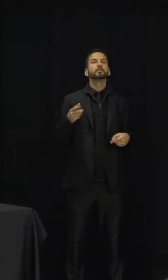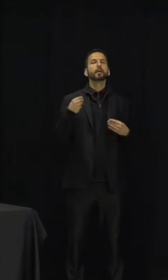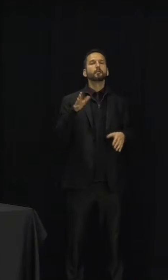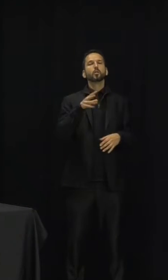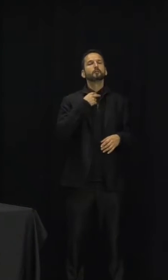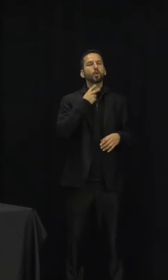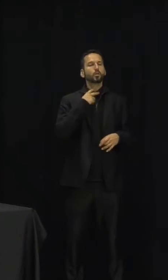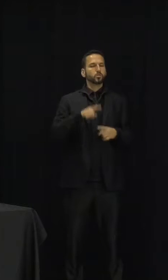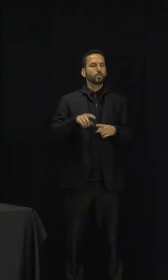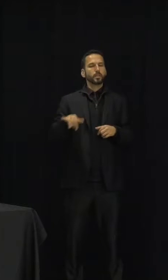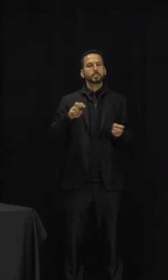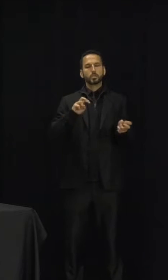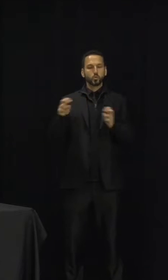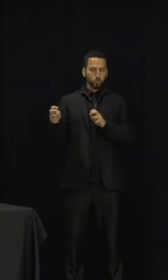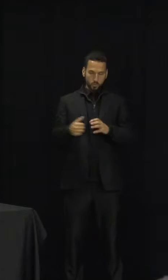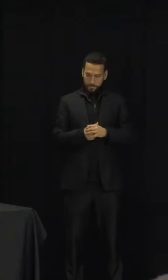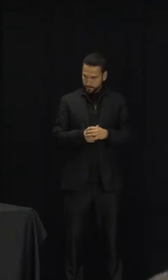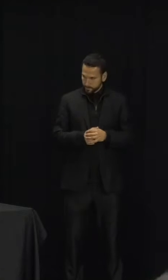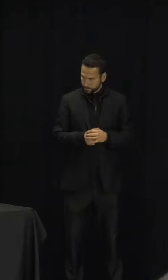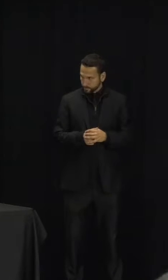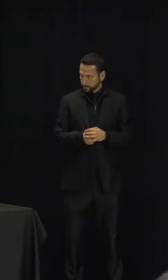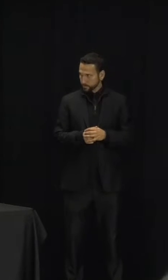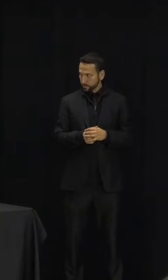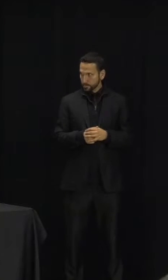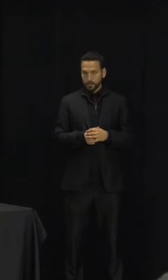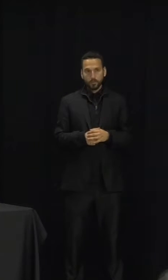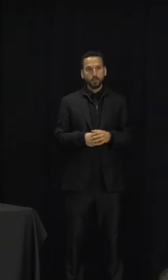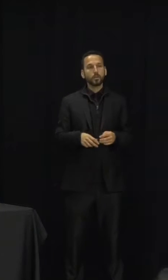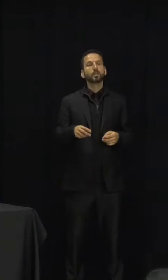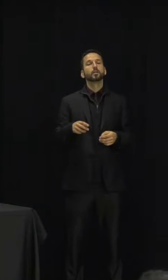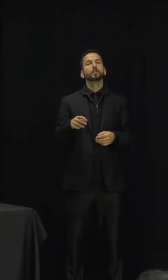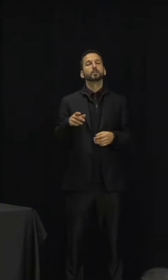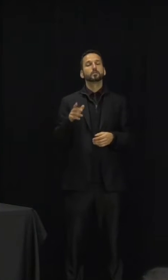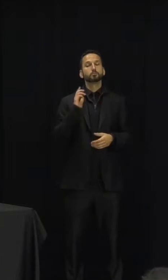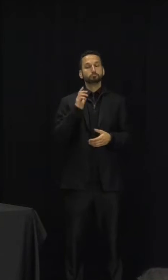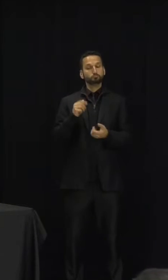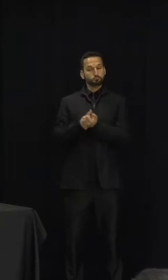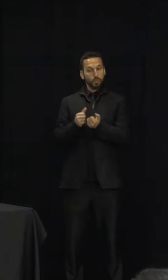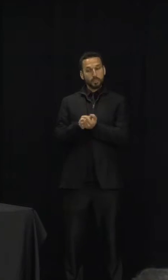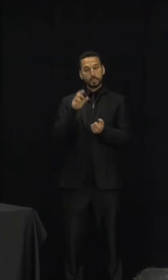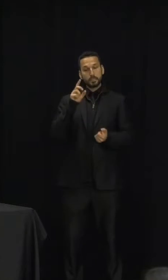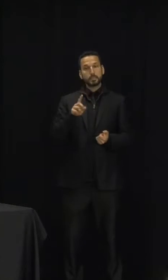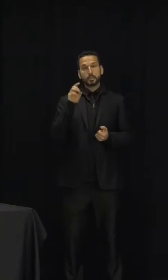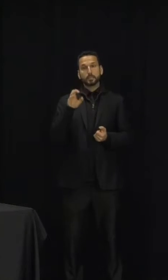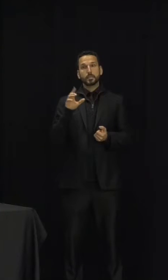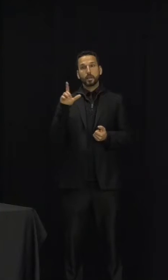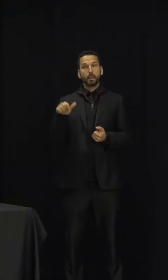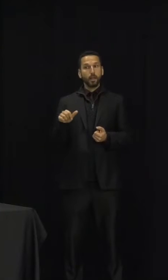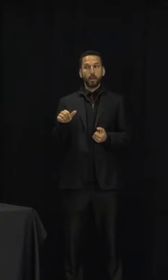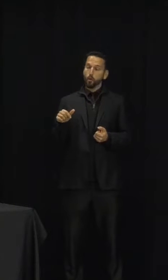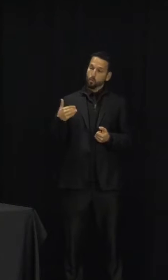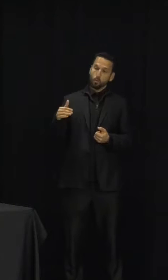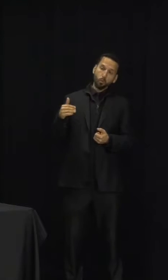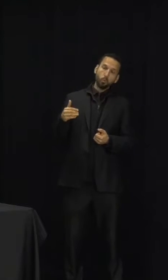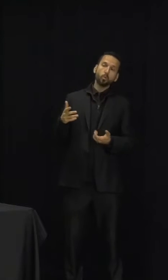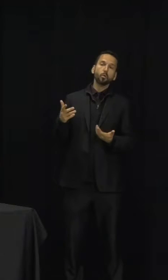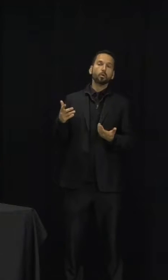of the puzzle. Because access gives us the chance for art to have an impact on